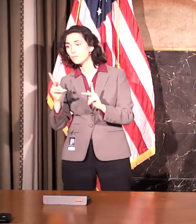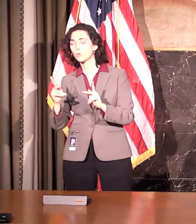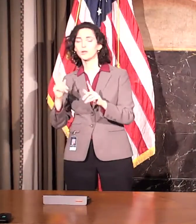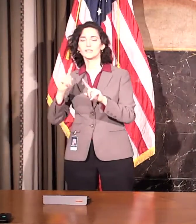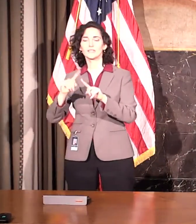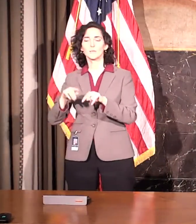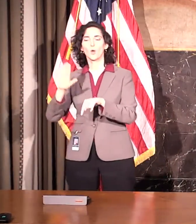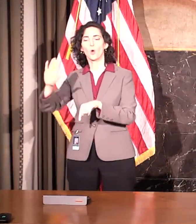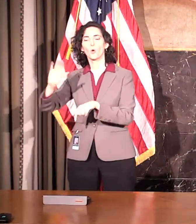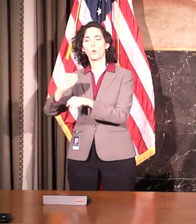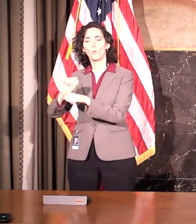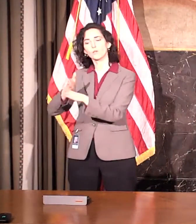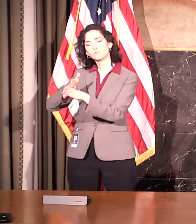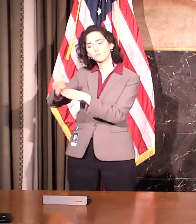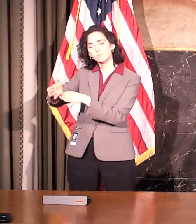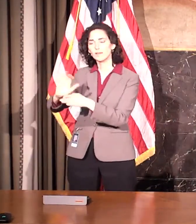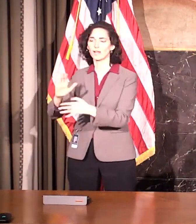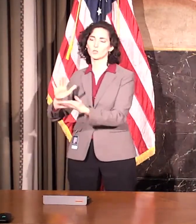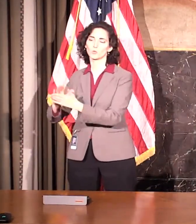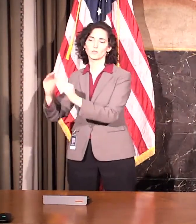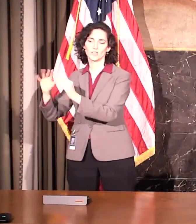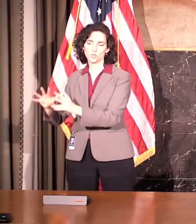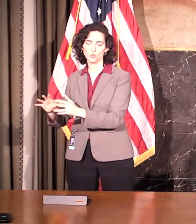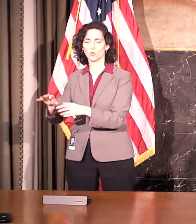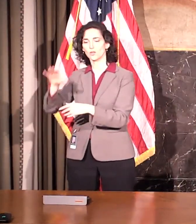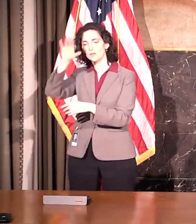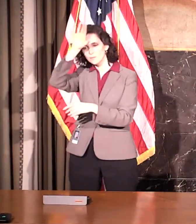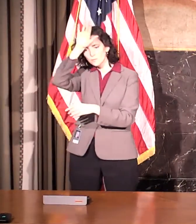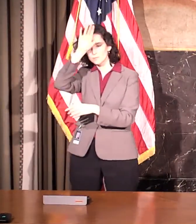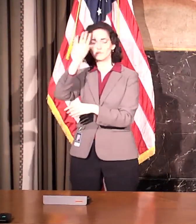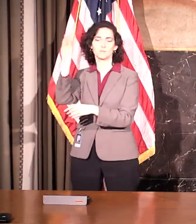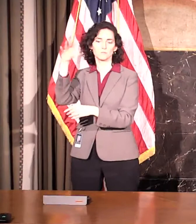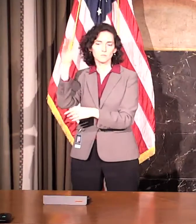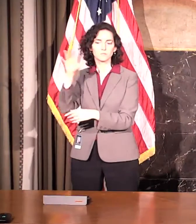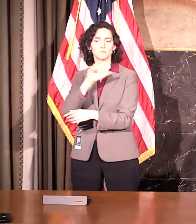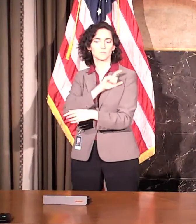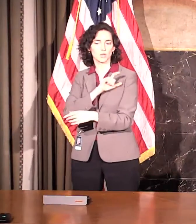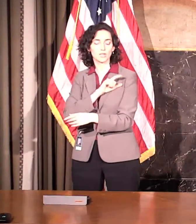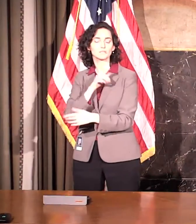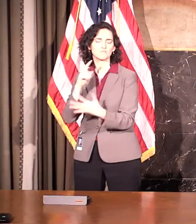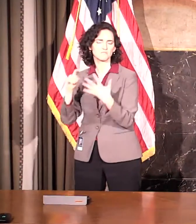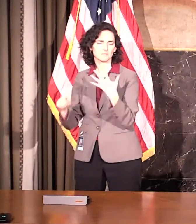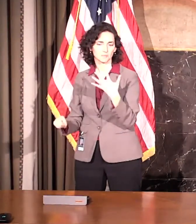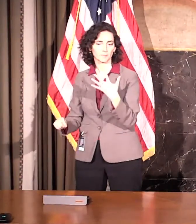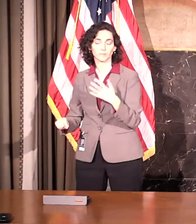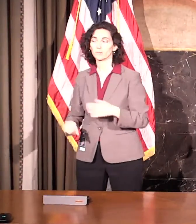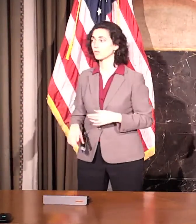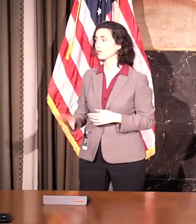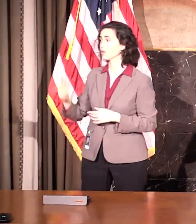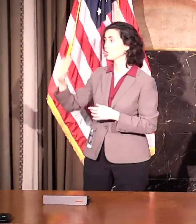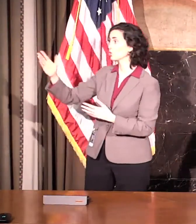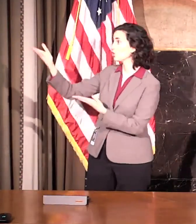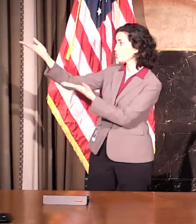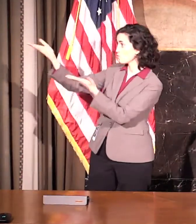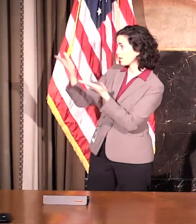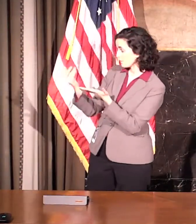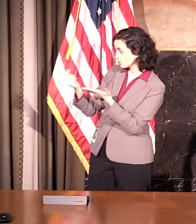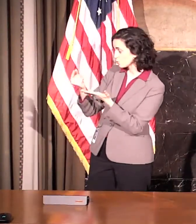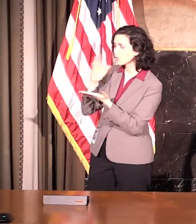occupation, whether they are school teachers, first responders, and so forth. And we're going to be taking a look at those recommendations. We'll be looking at the